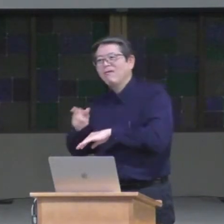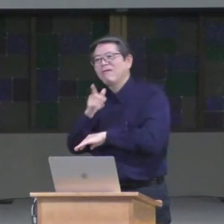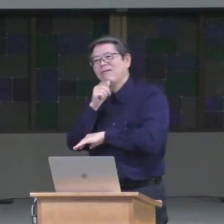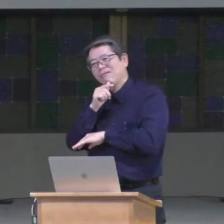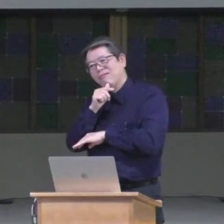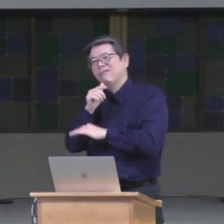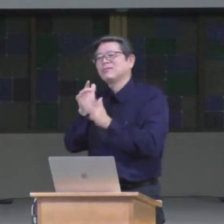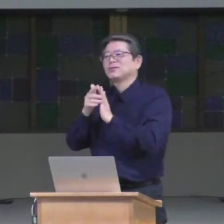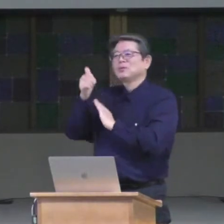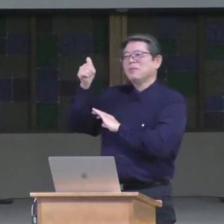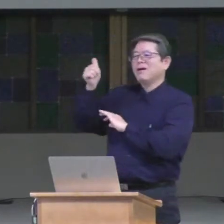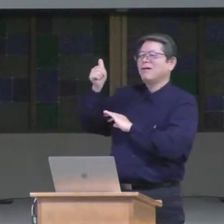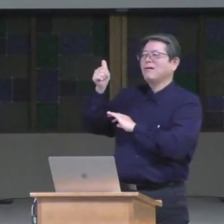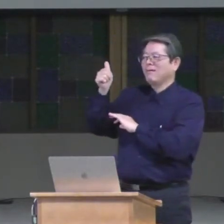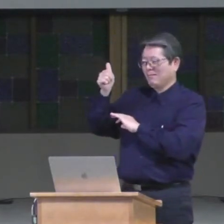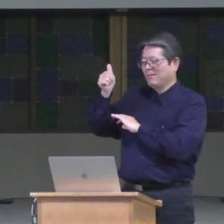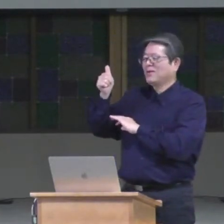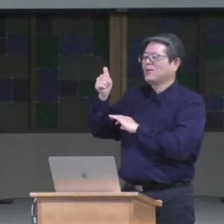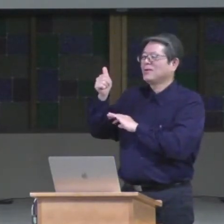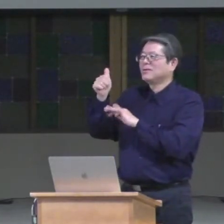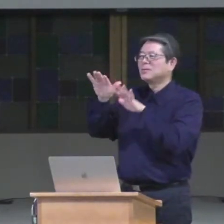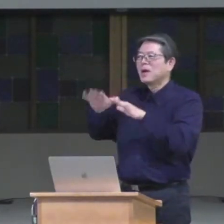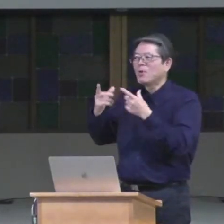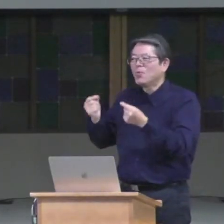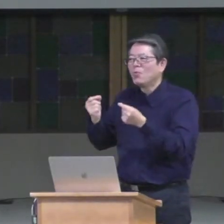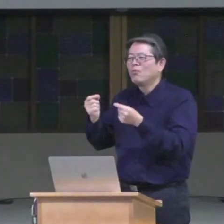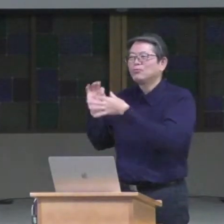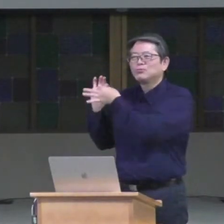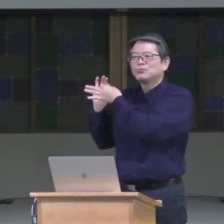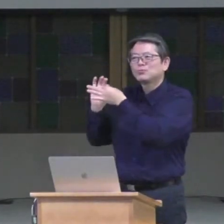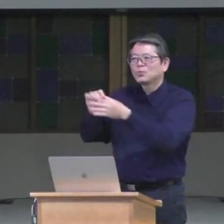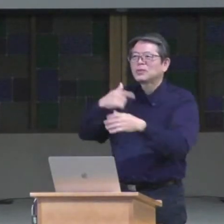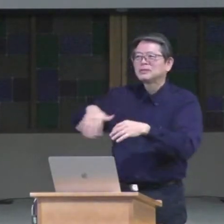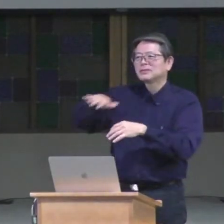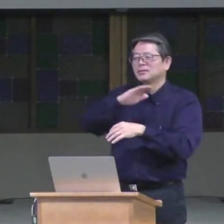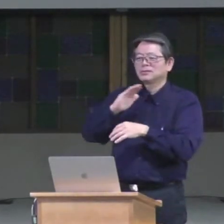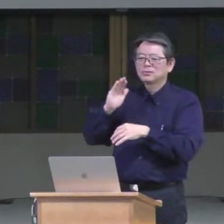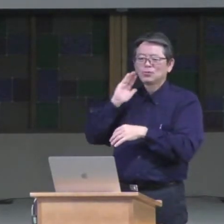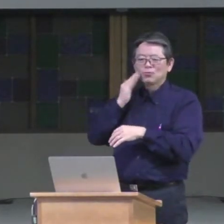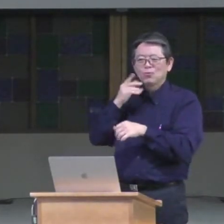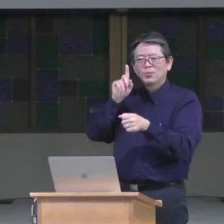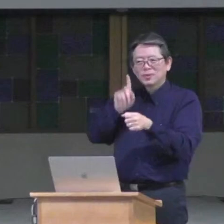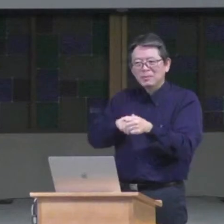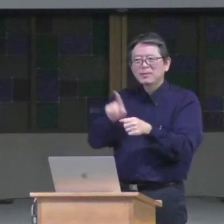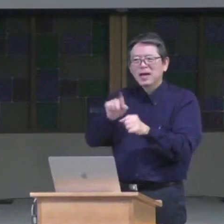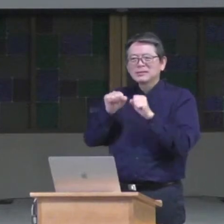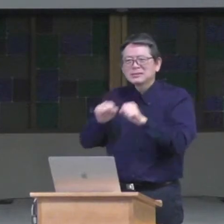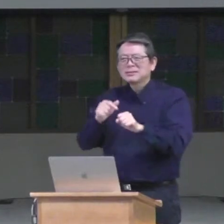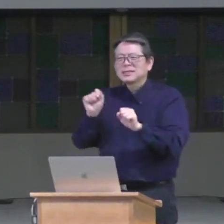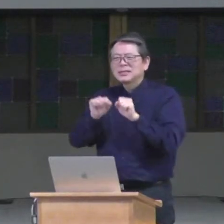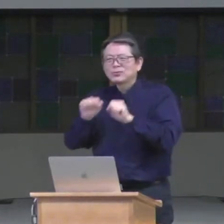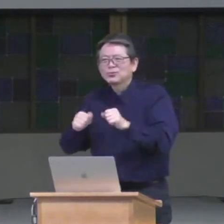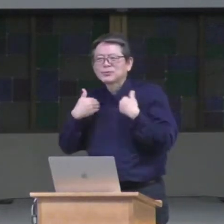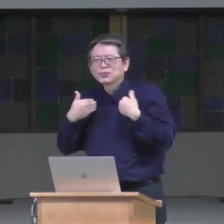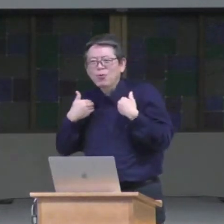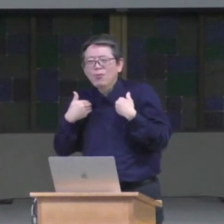And when I see that, I think, wow, Jesus, even today, to this day, you are